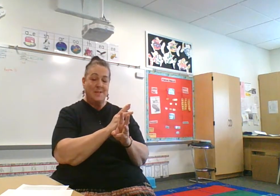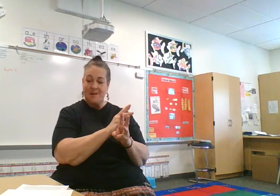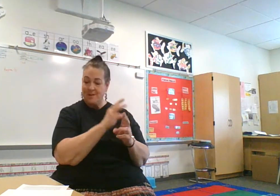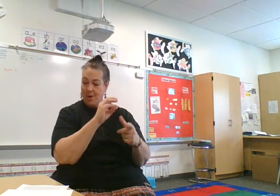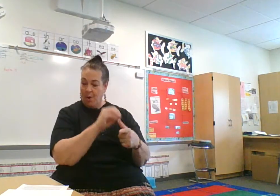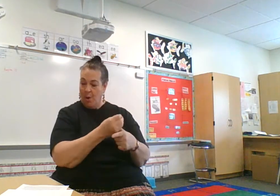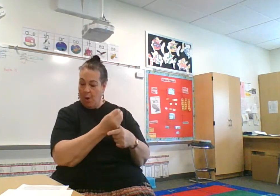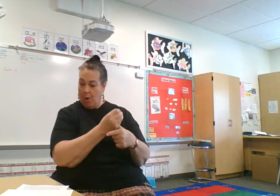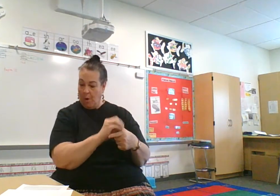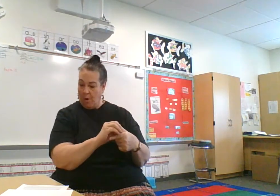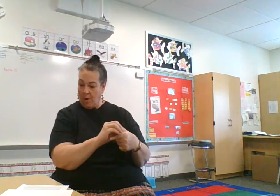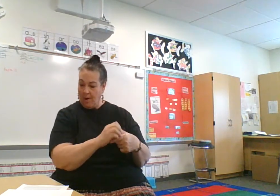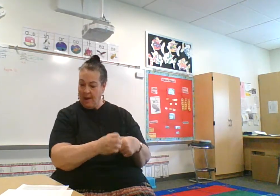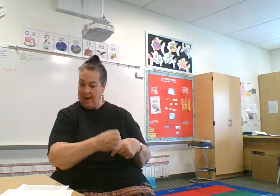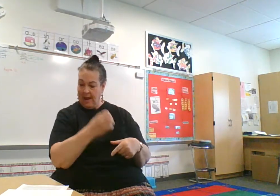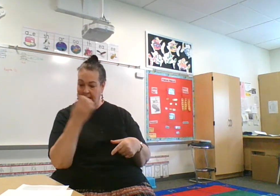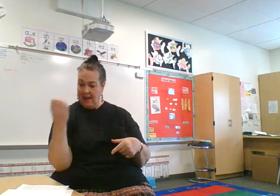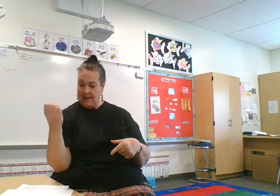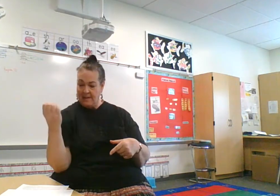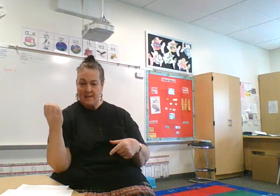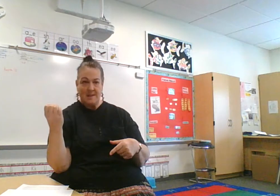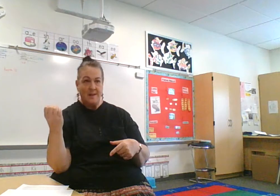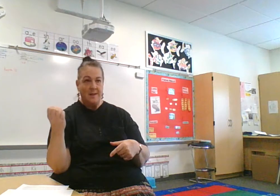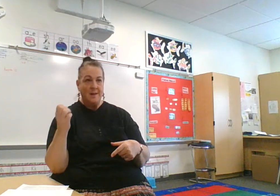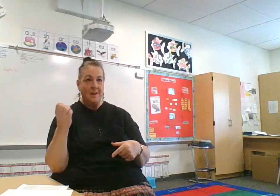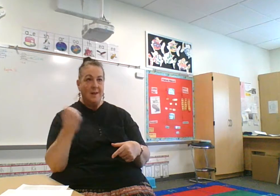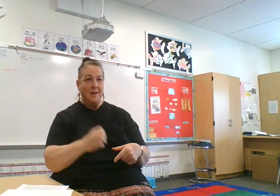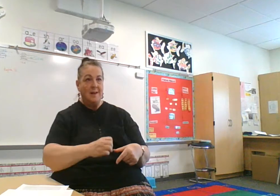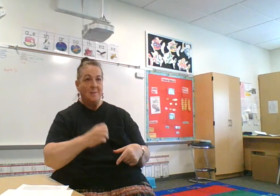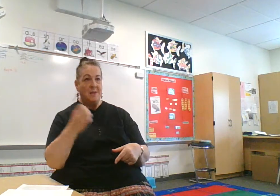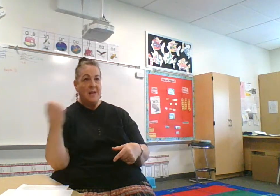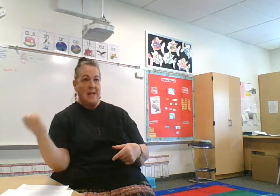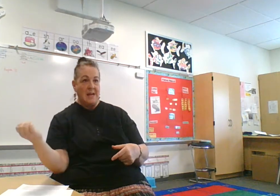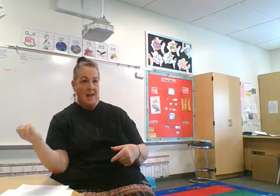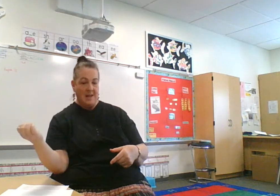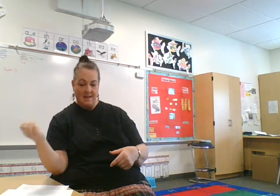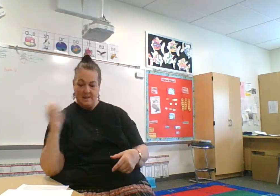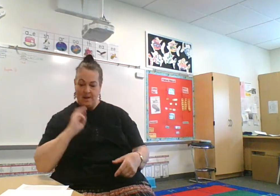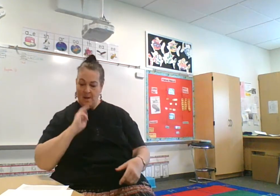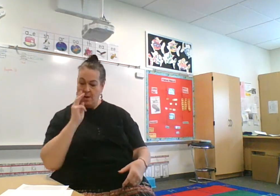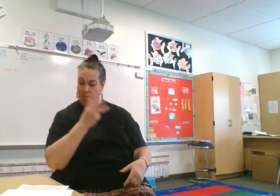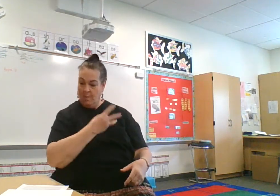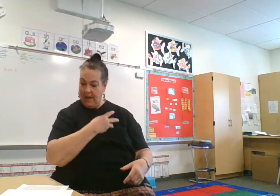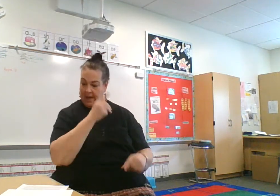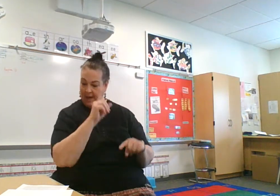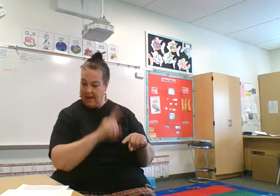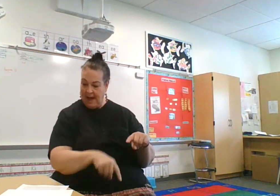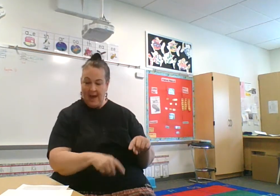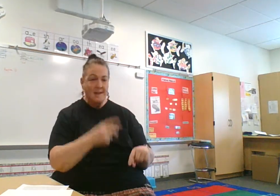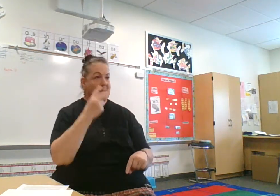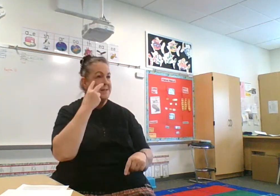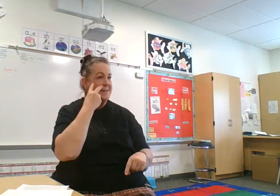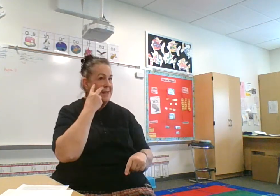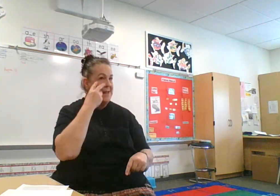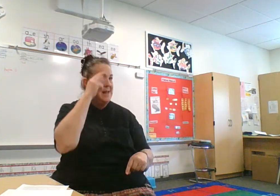sentence. Or else, with an E, else we can't see